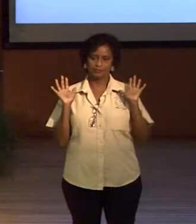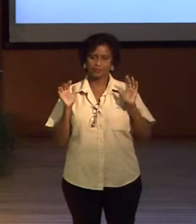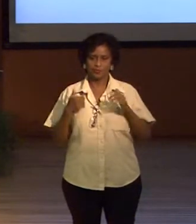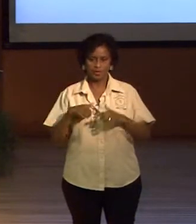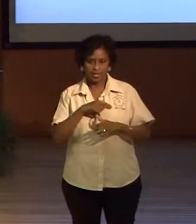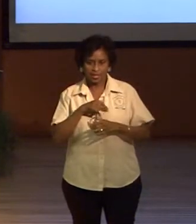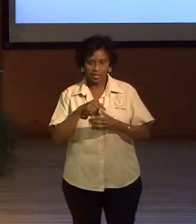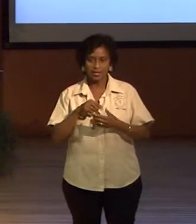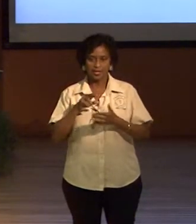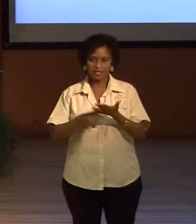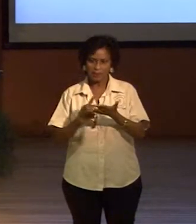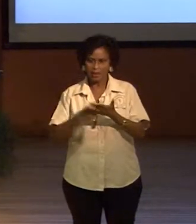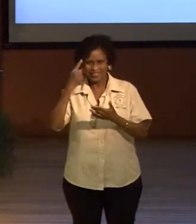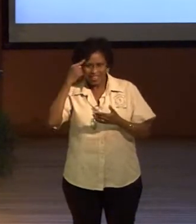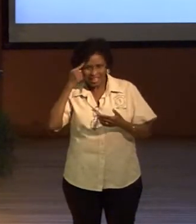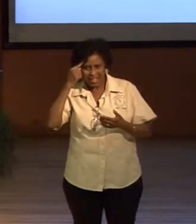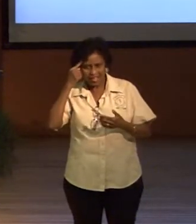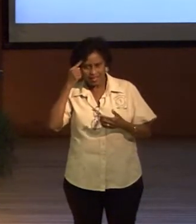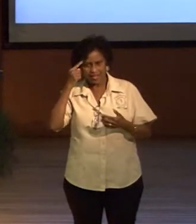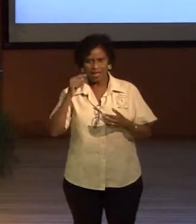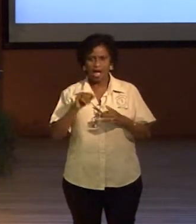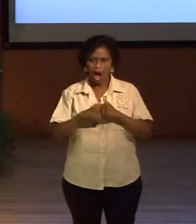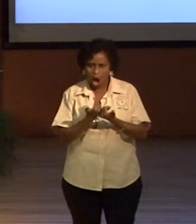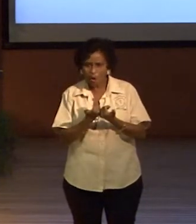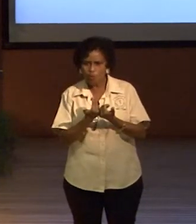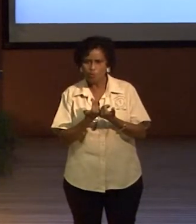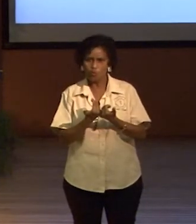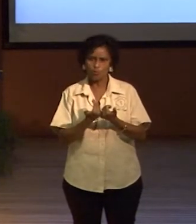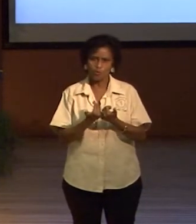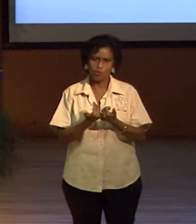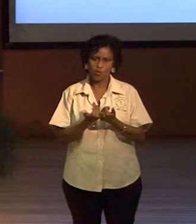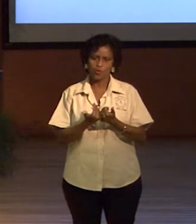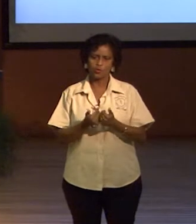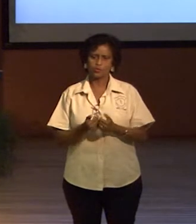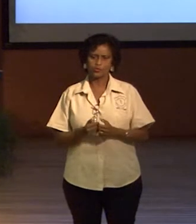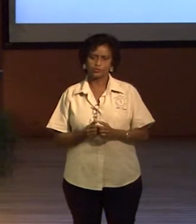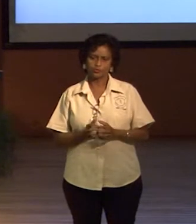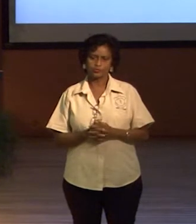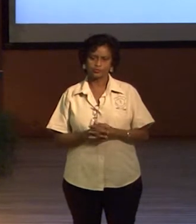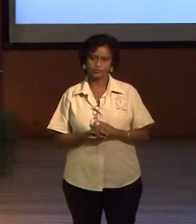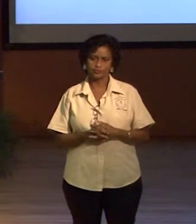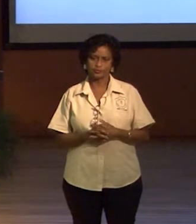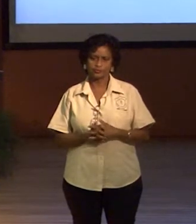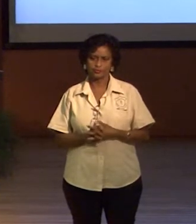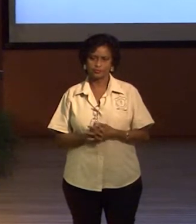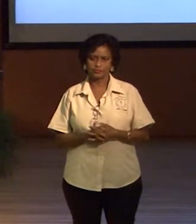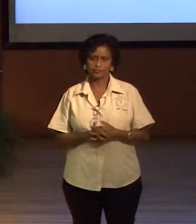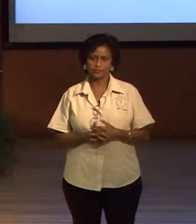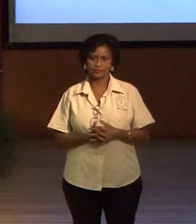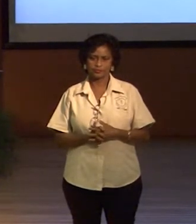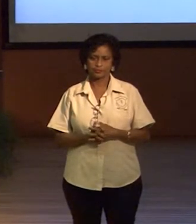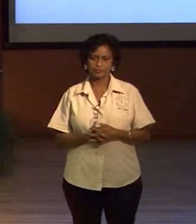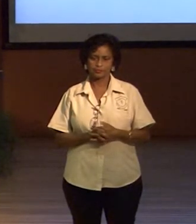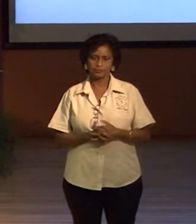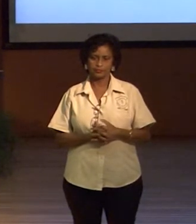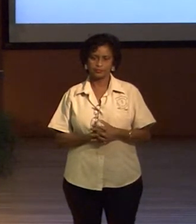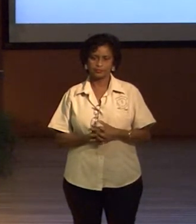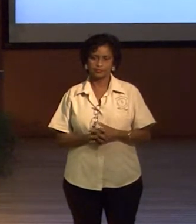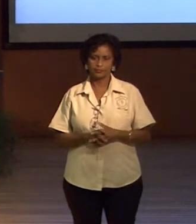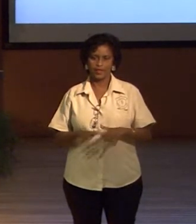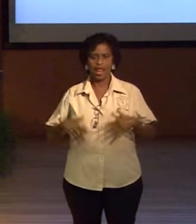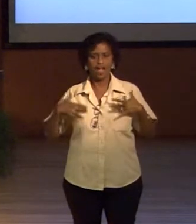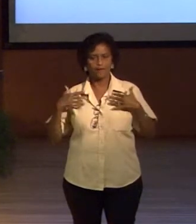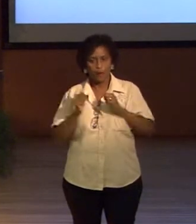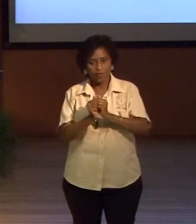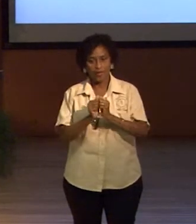to again and again in terms of negotiating the way we engage with our lives and, of course, with the people